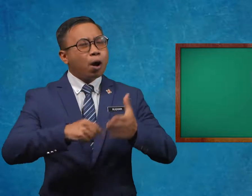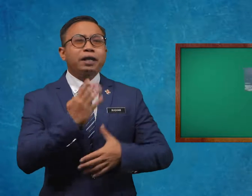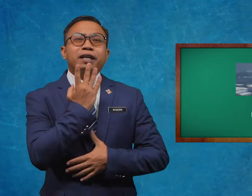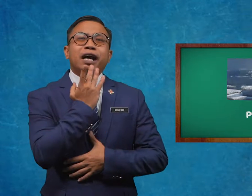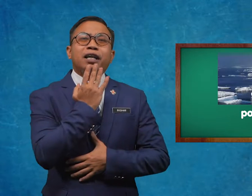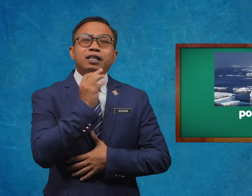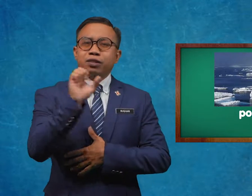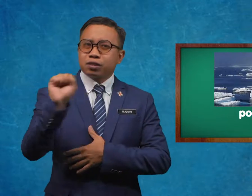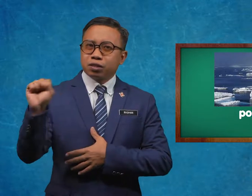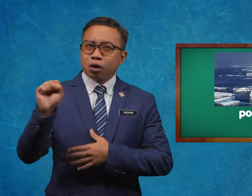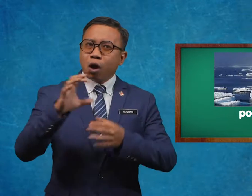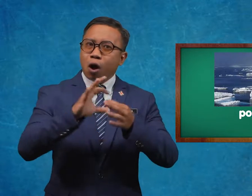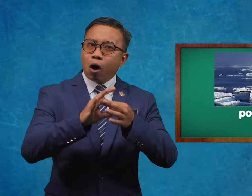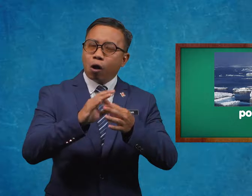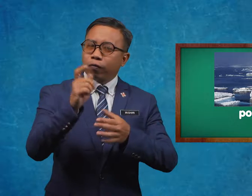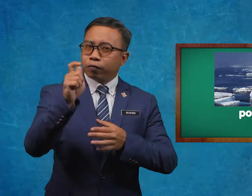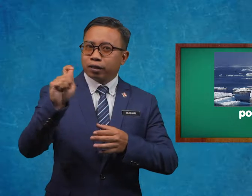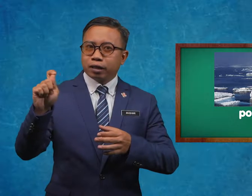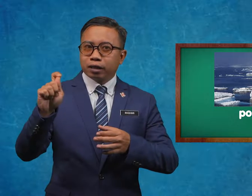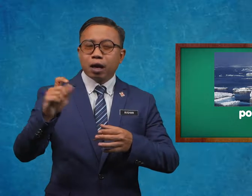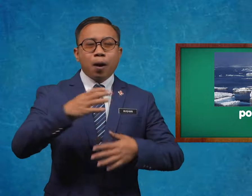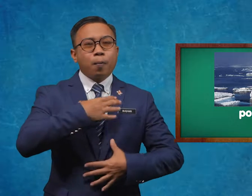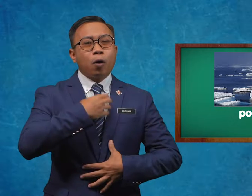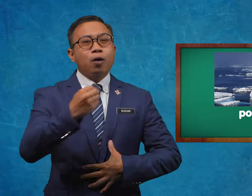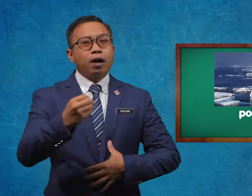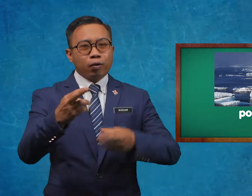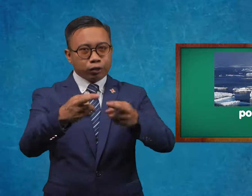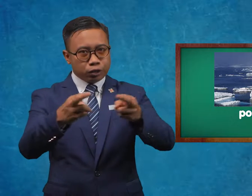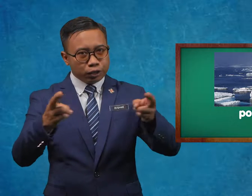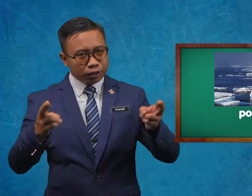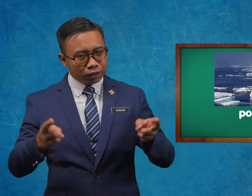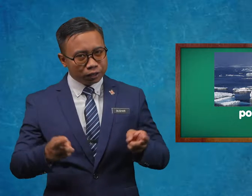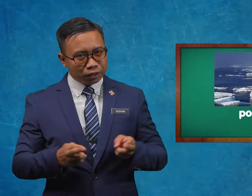What colors of the polar region?